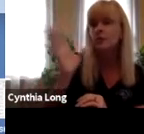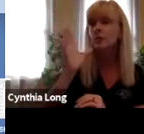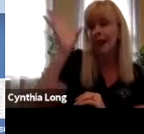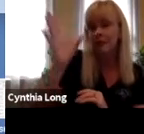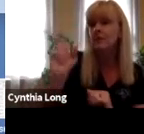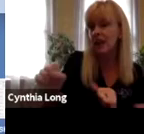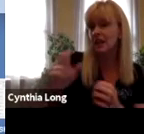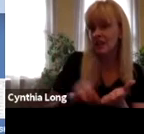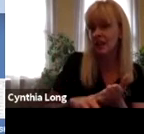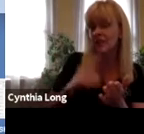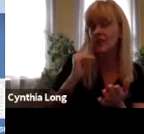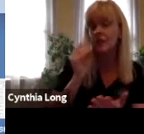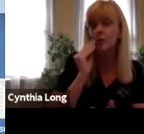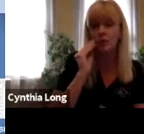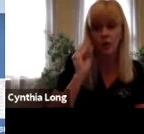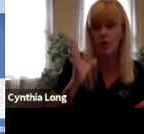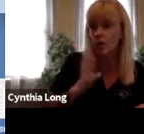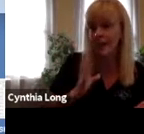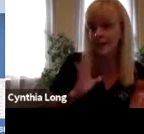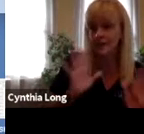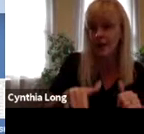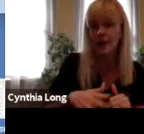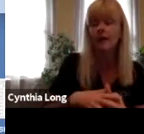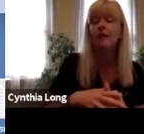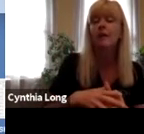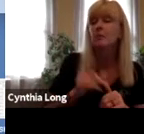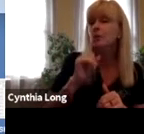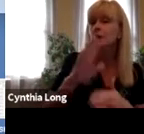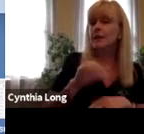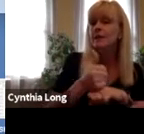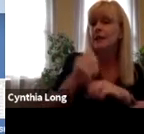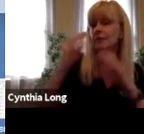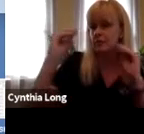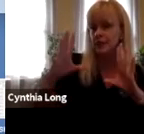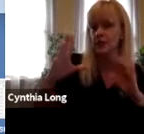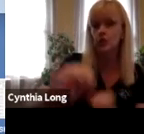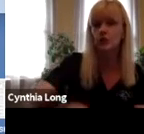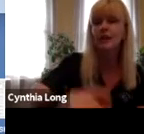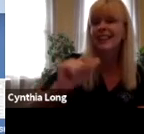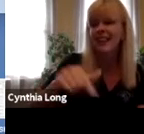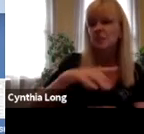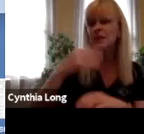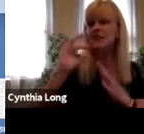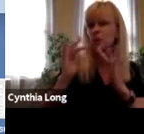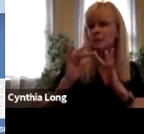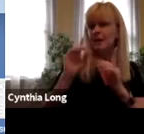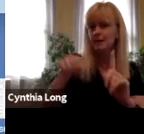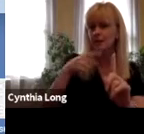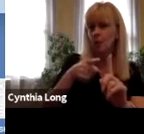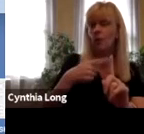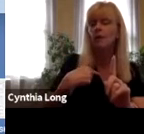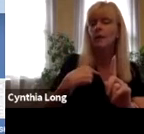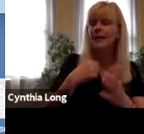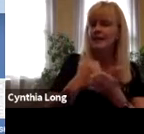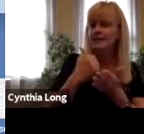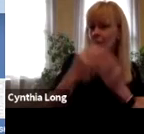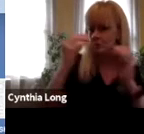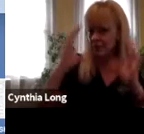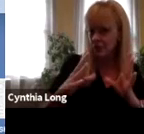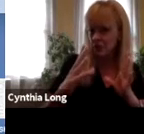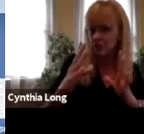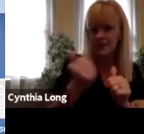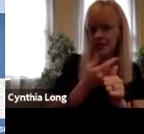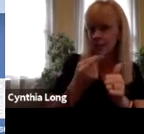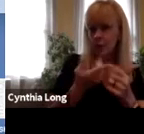teachers and parents. So the parents can sign up if they want to do it at home, that's fine. It's really set up for teachers. That's what this website's